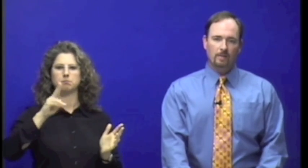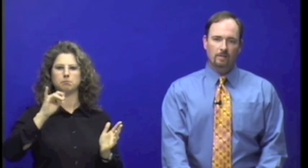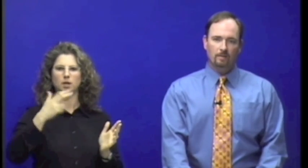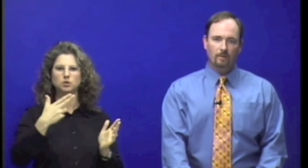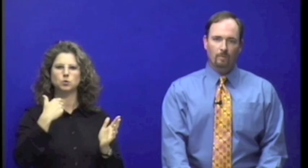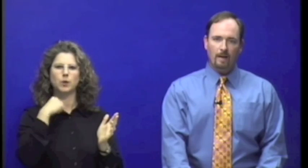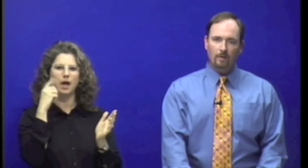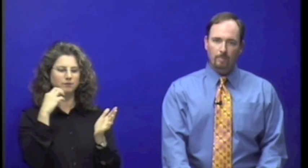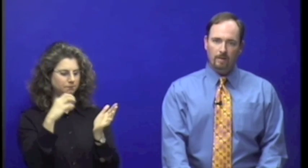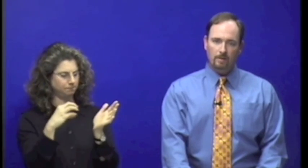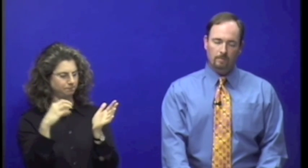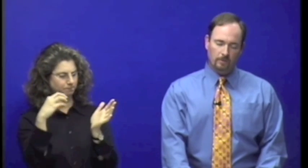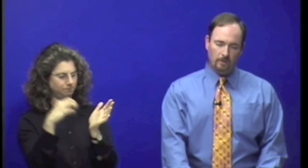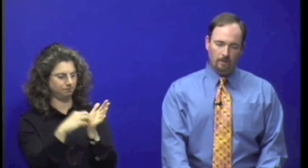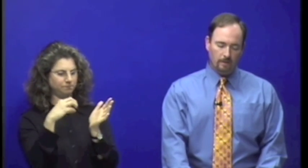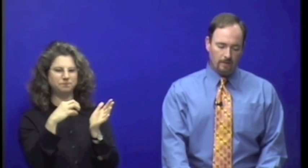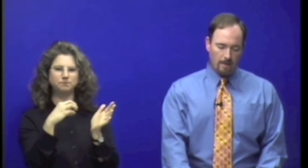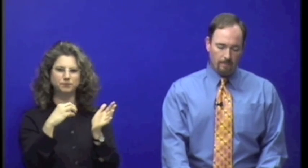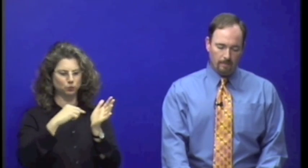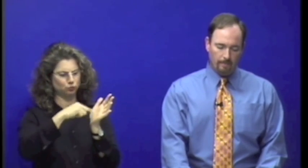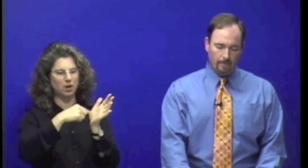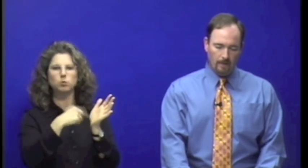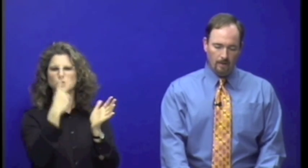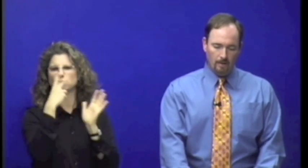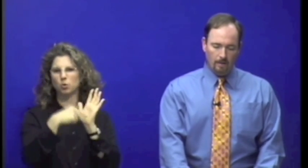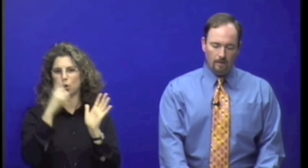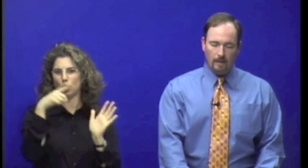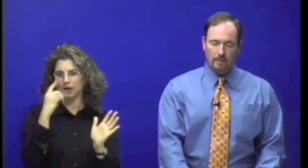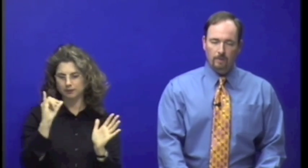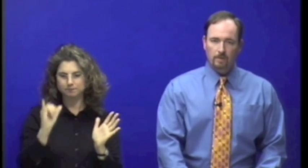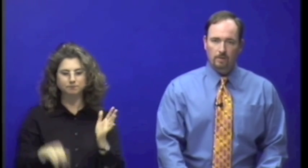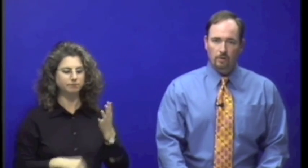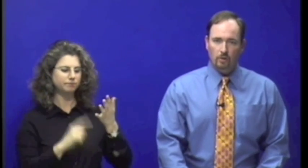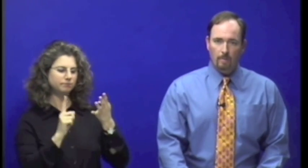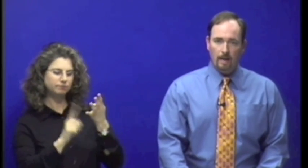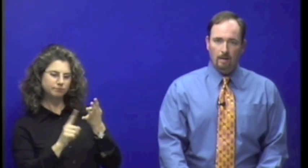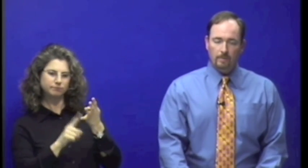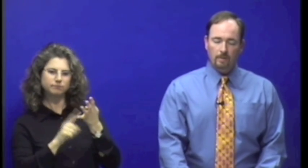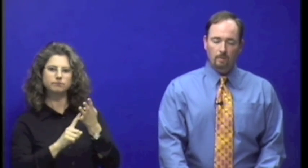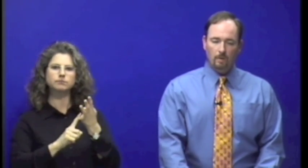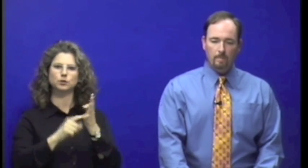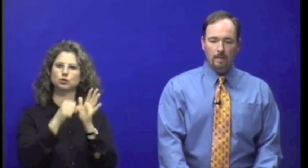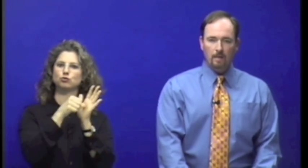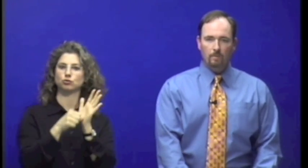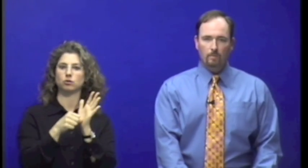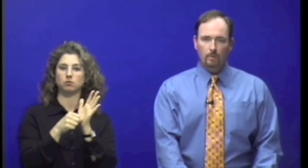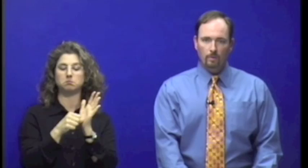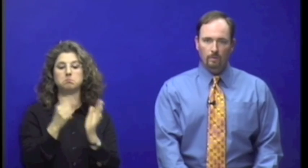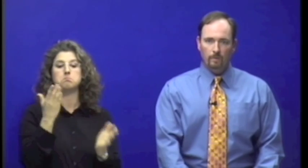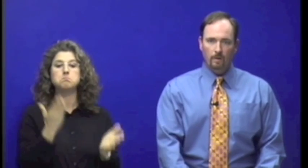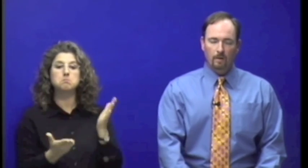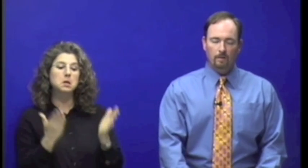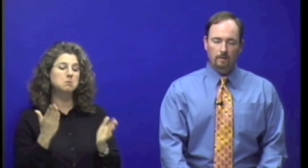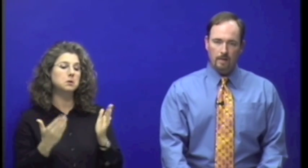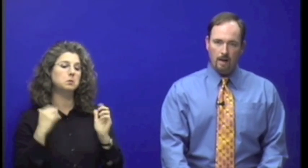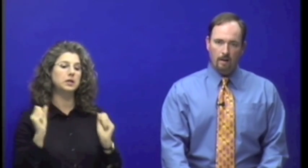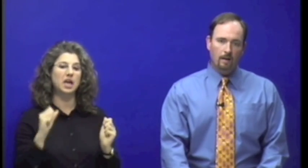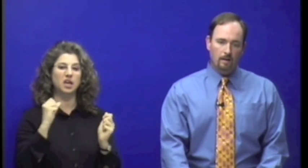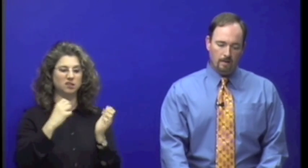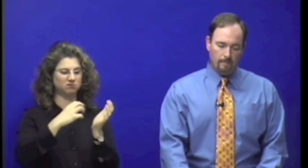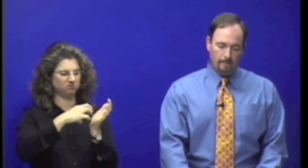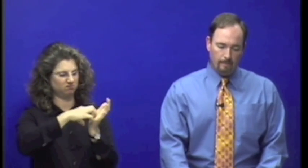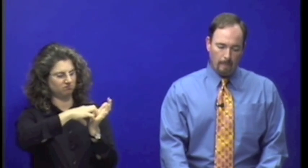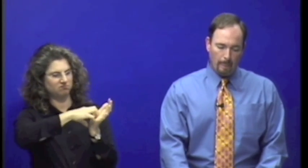piece of tissue with a round punch. We'll show you an example. And the last one is a surgical biopsy, where we may remove the